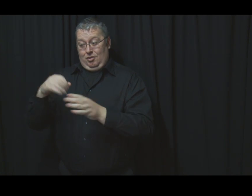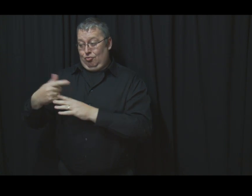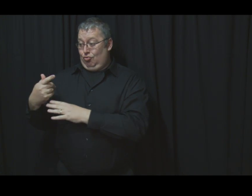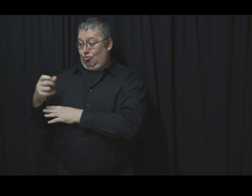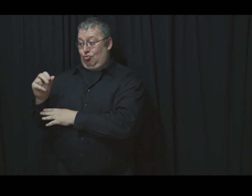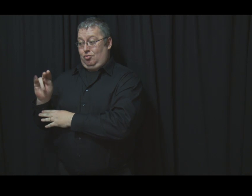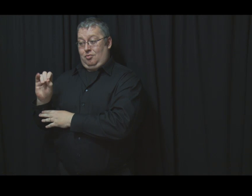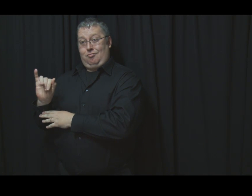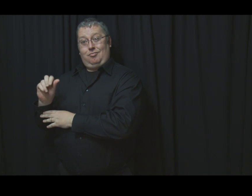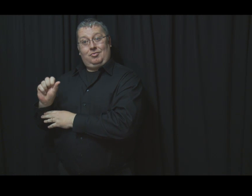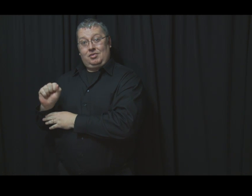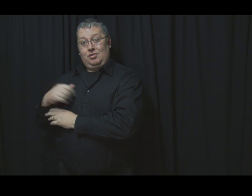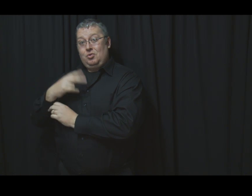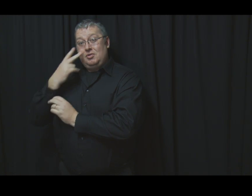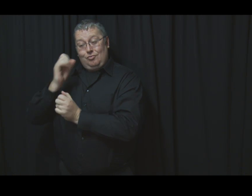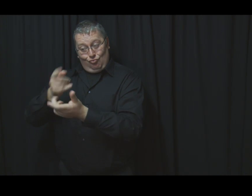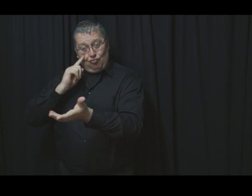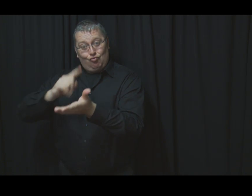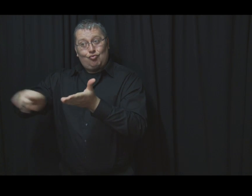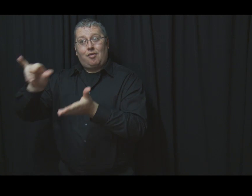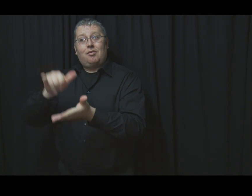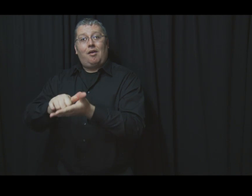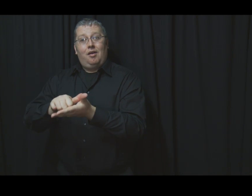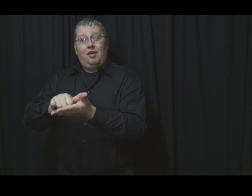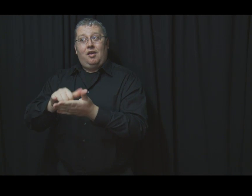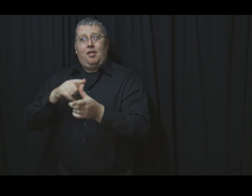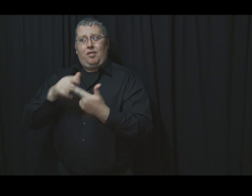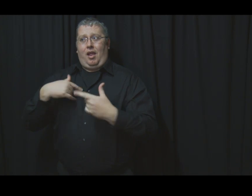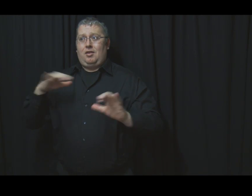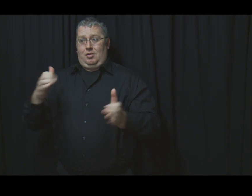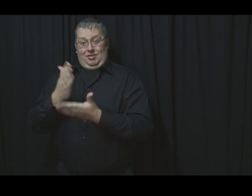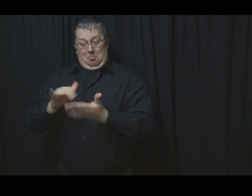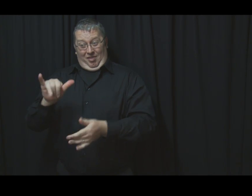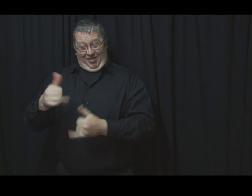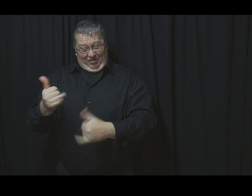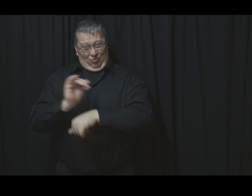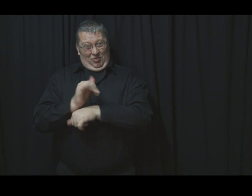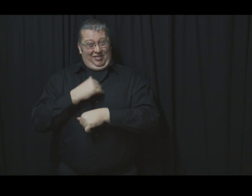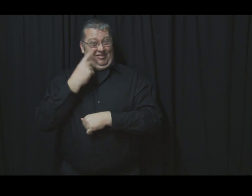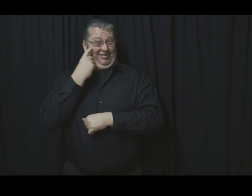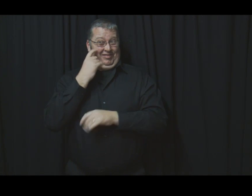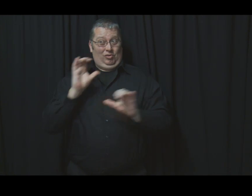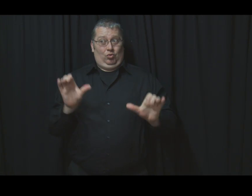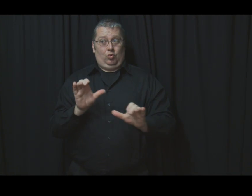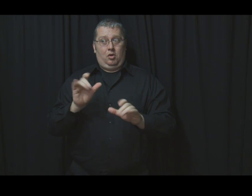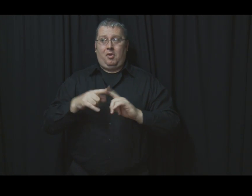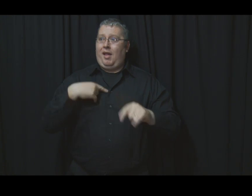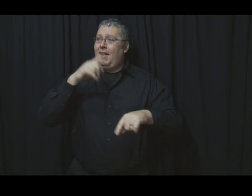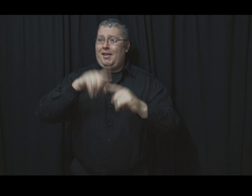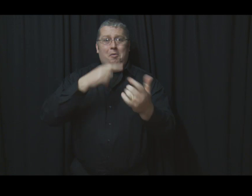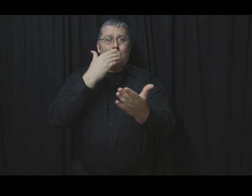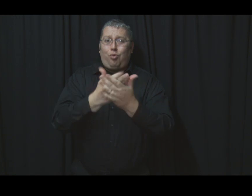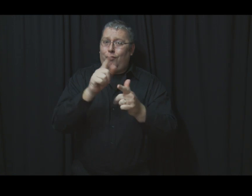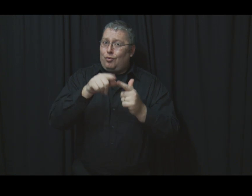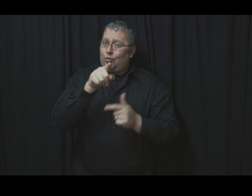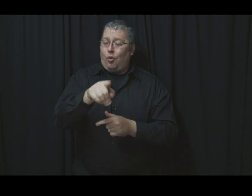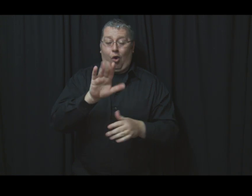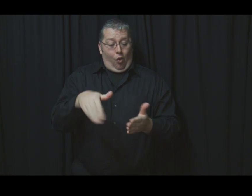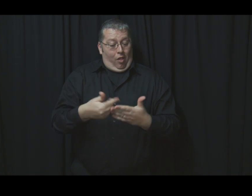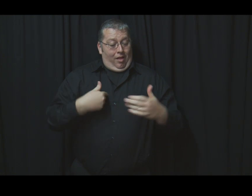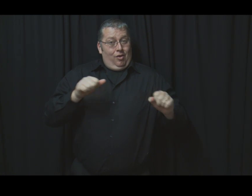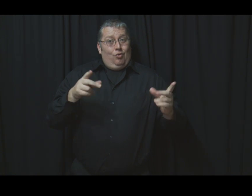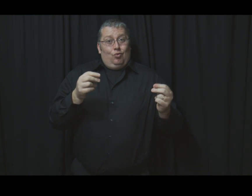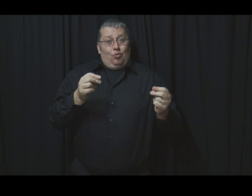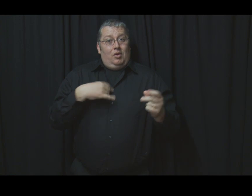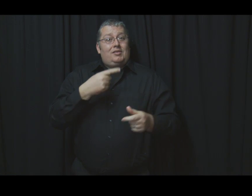Genesis. You can check that. And I did a little bit of that tonight. And I can't ultimately prove that to you. All I can do is to